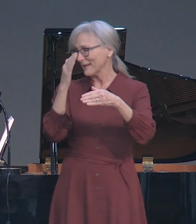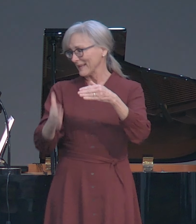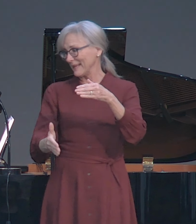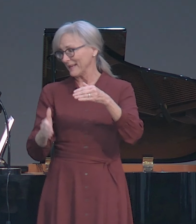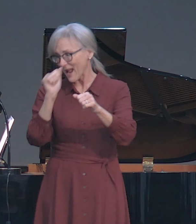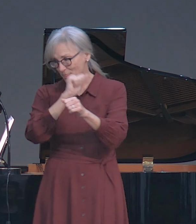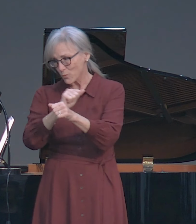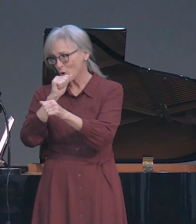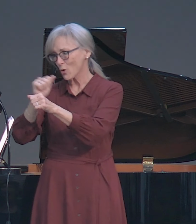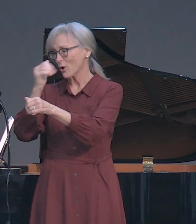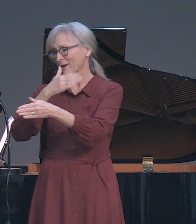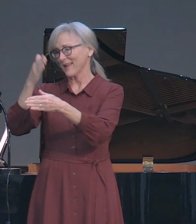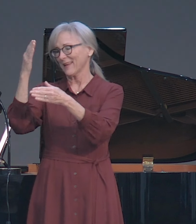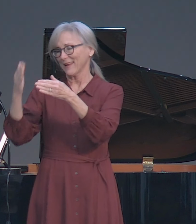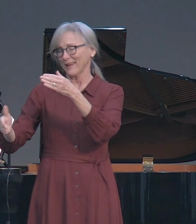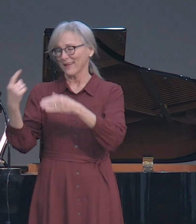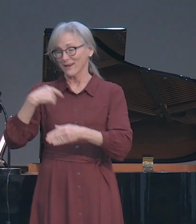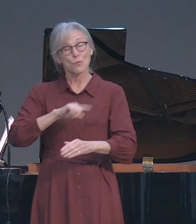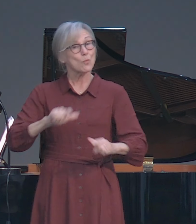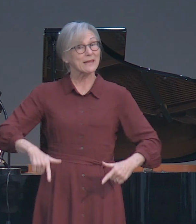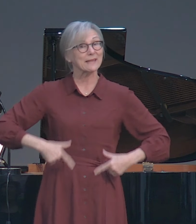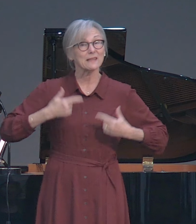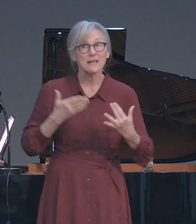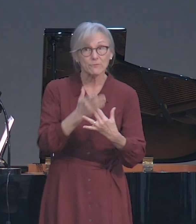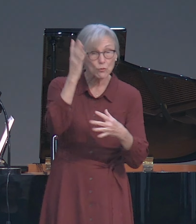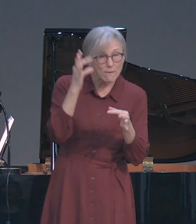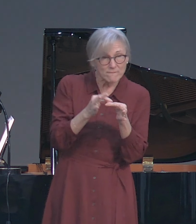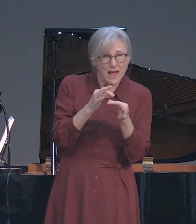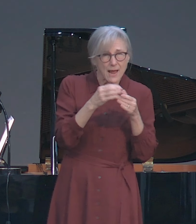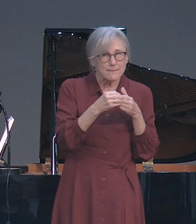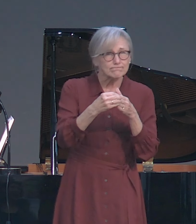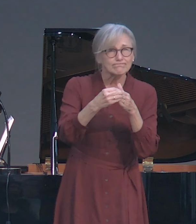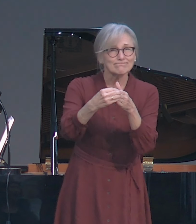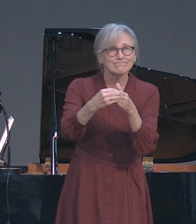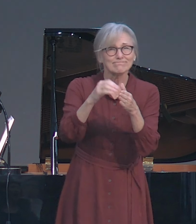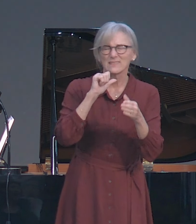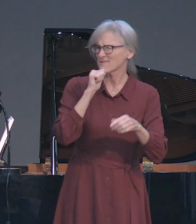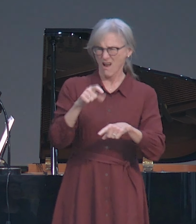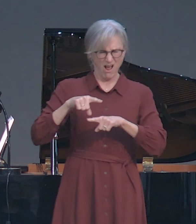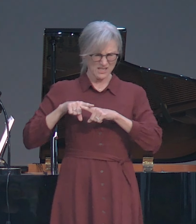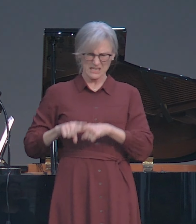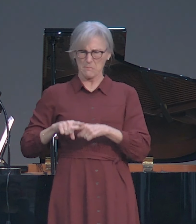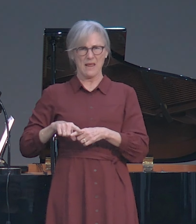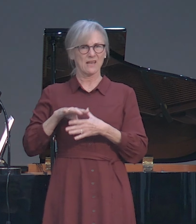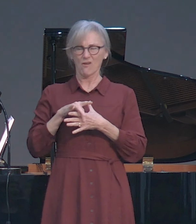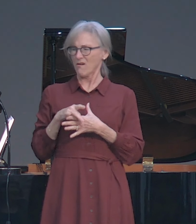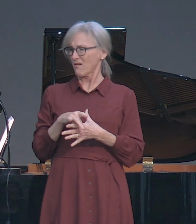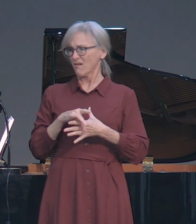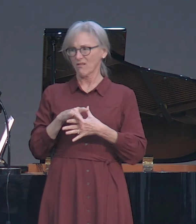work is done. We'll walk by faith and not by